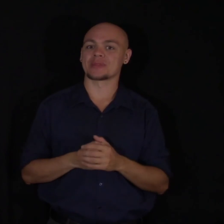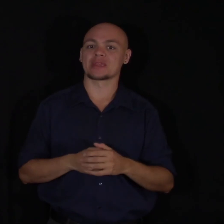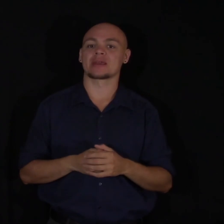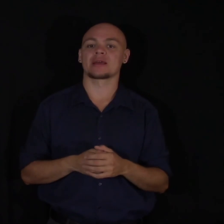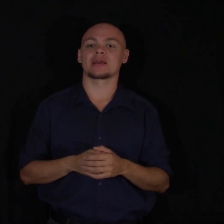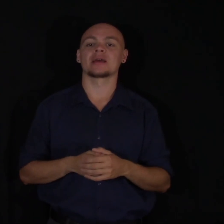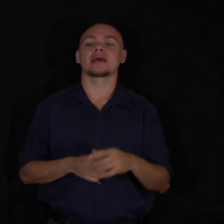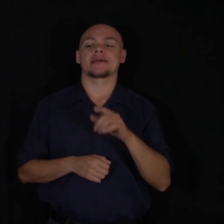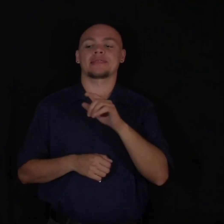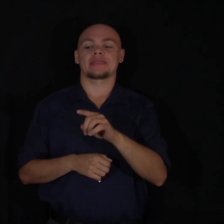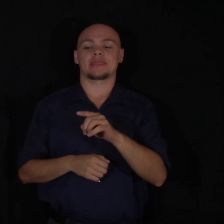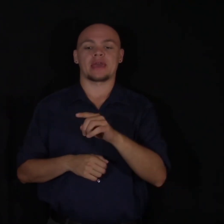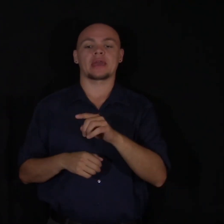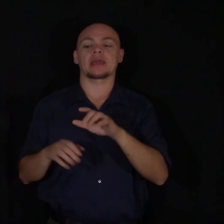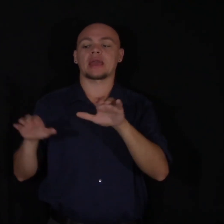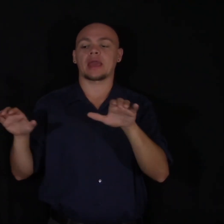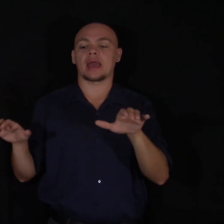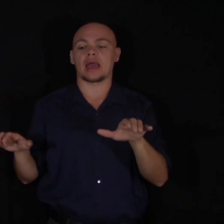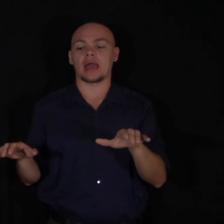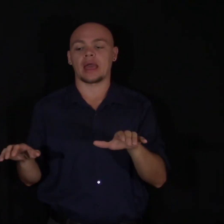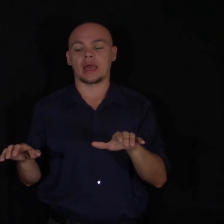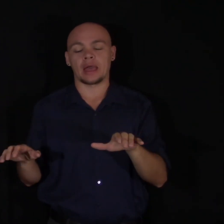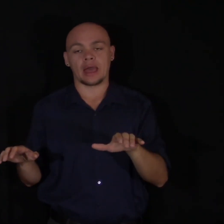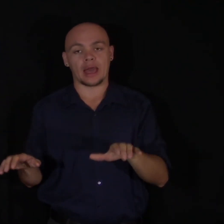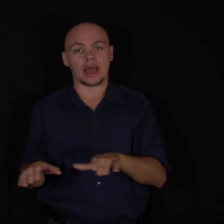act more and reflect less.